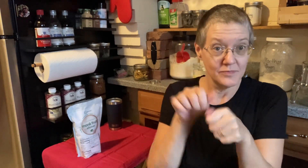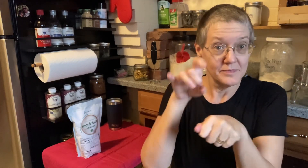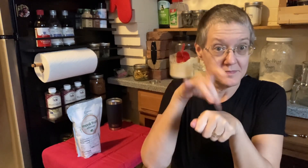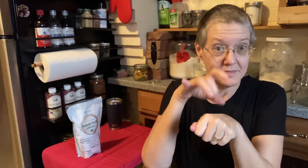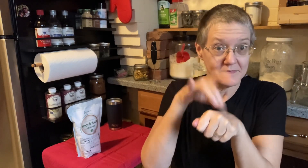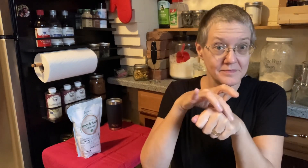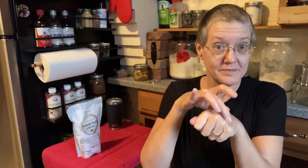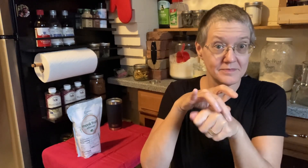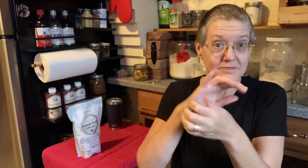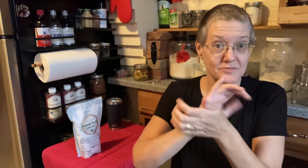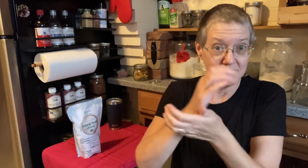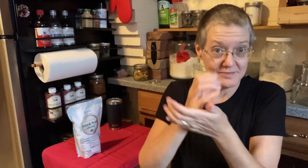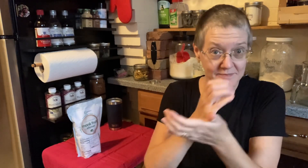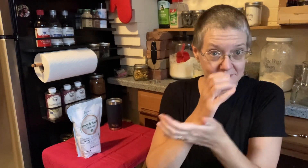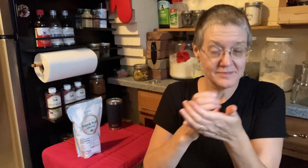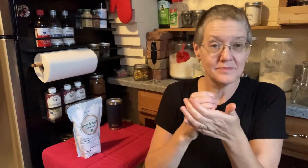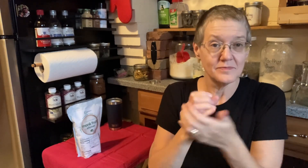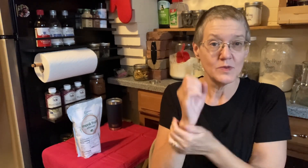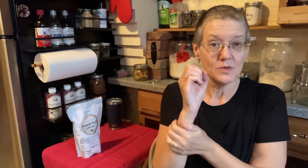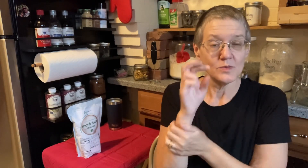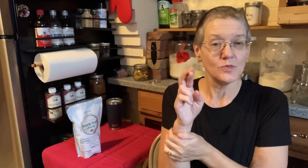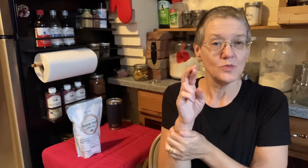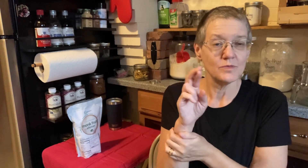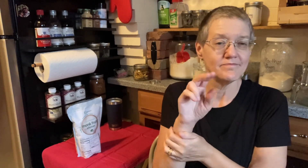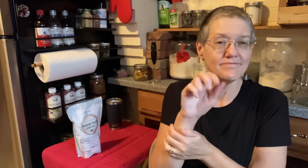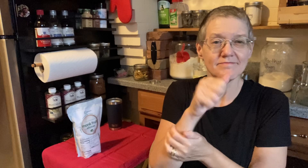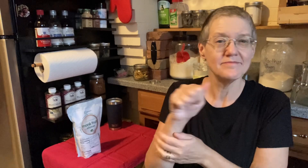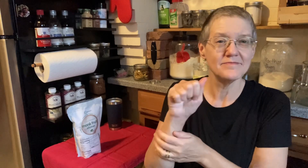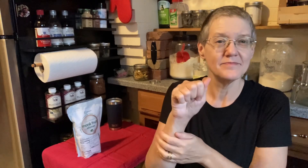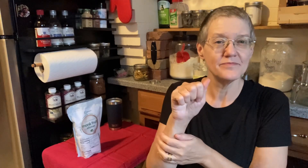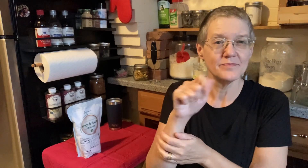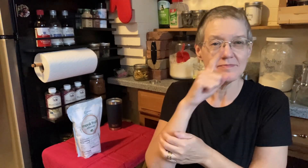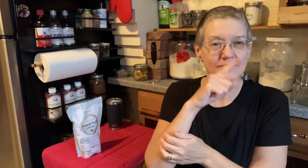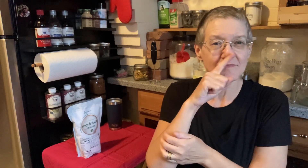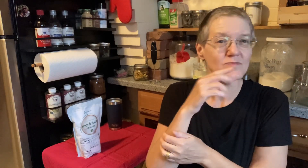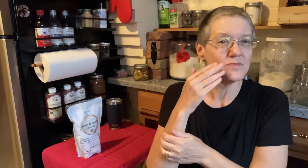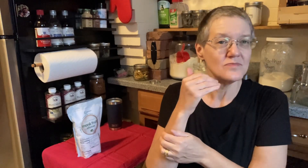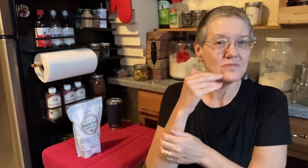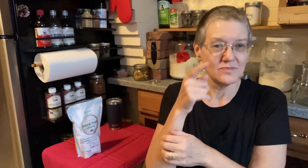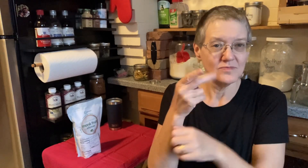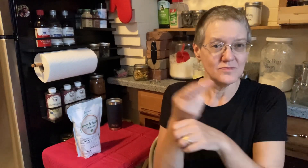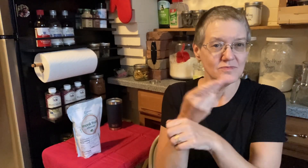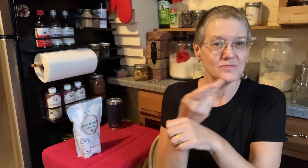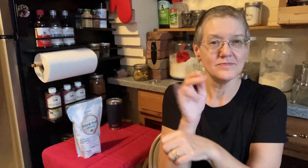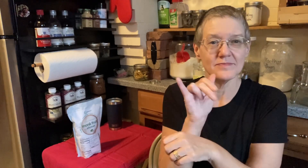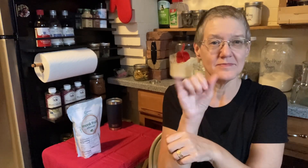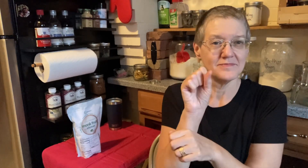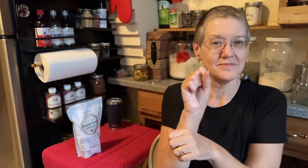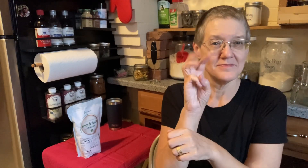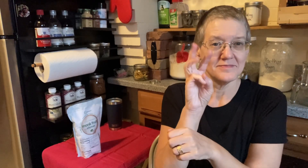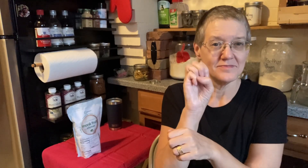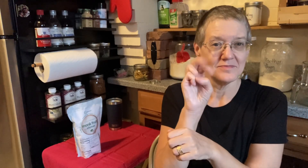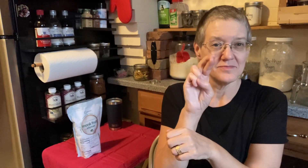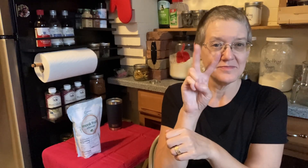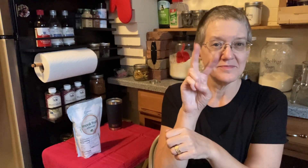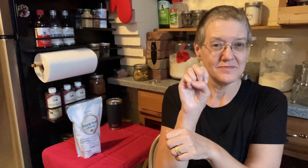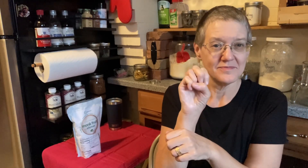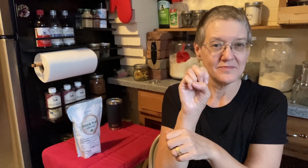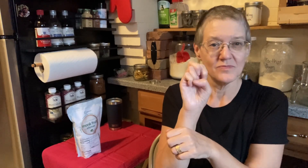You can also use liquid stevia like we did with the pumpkin cheesecake, or any artificial sweetener that you use,